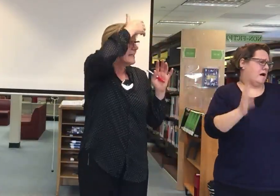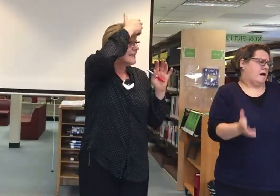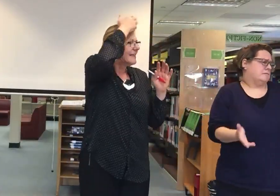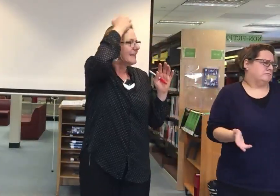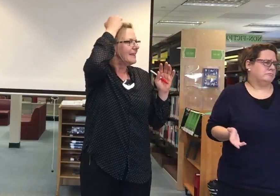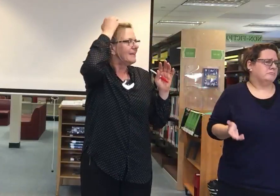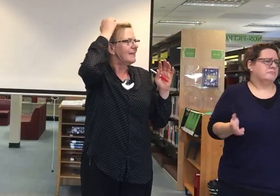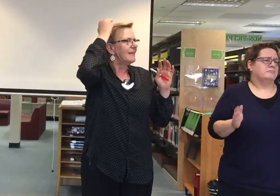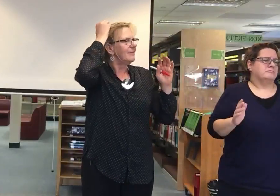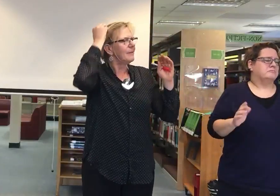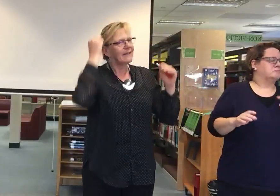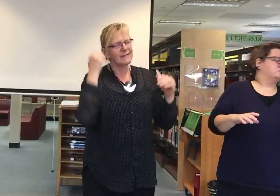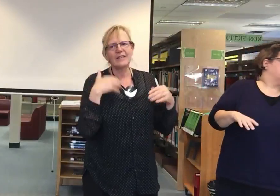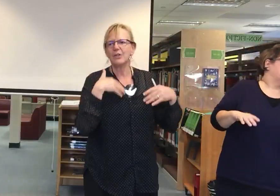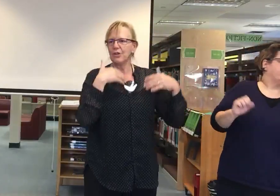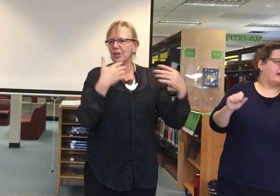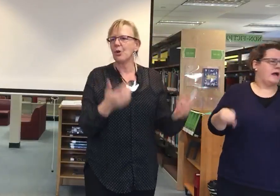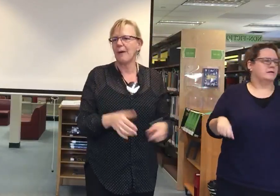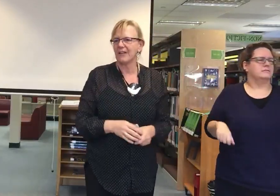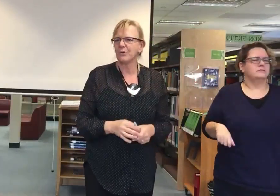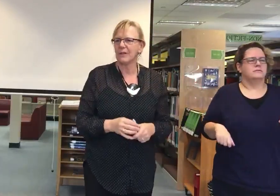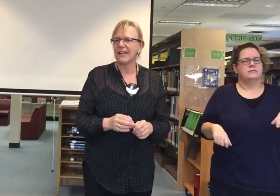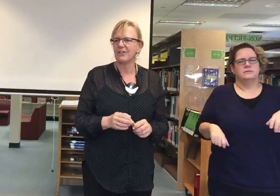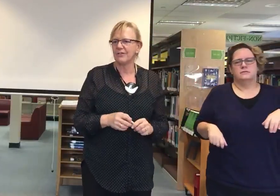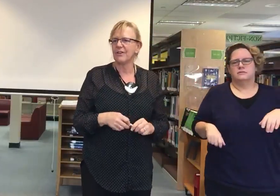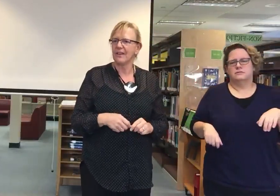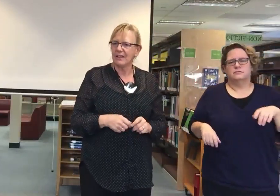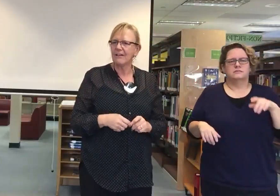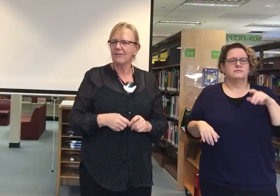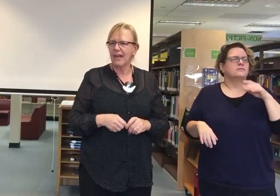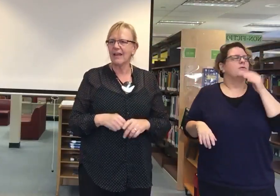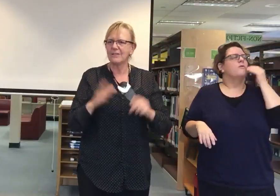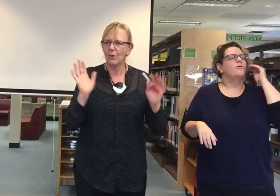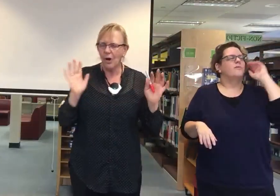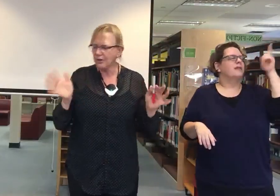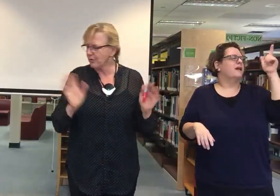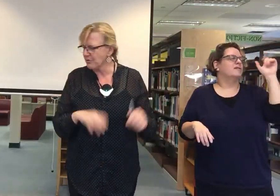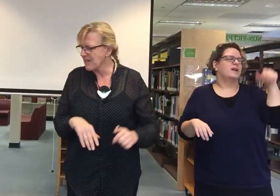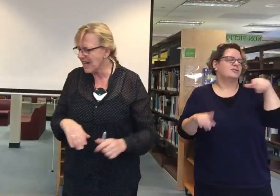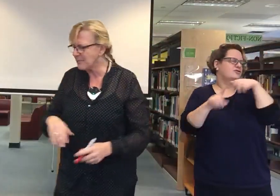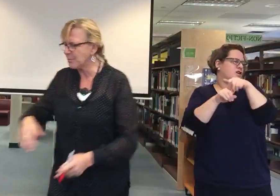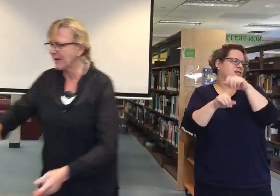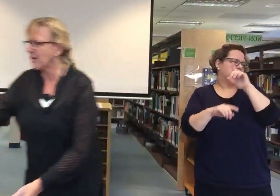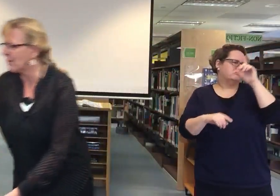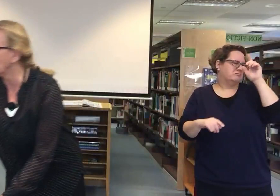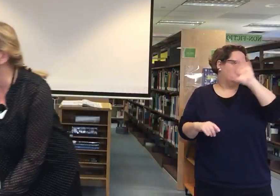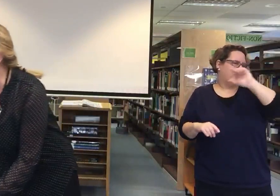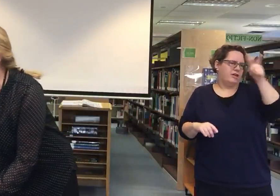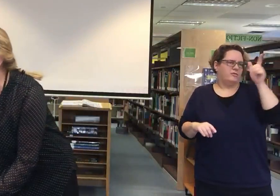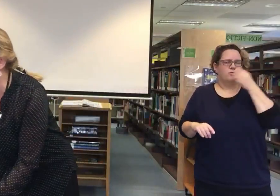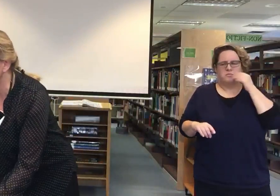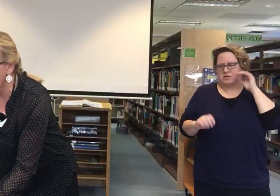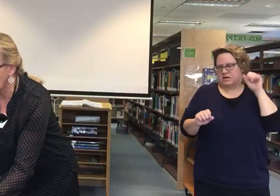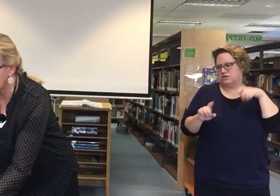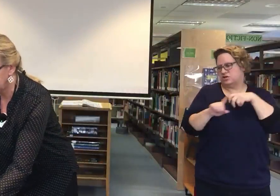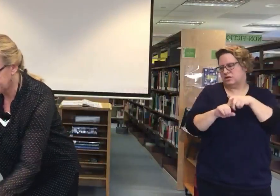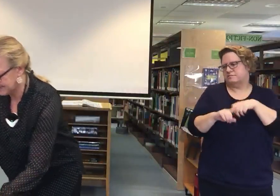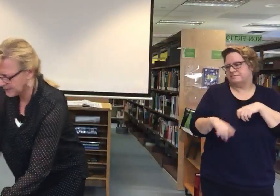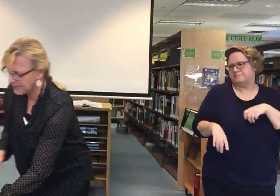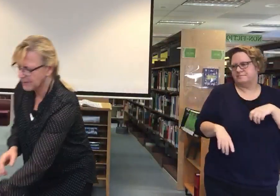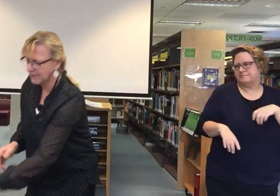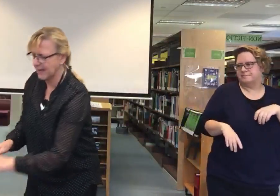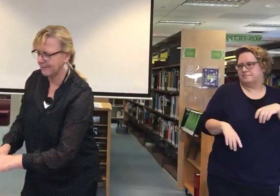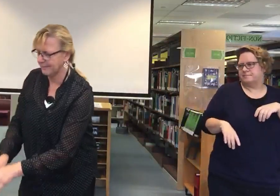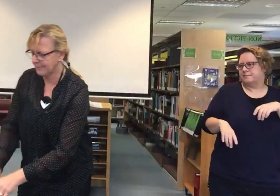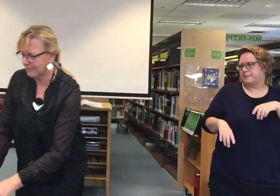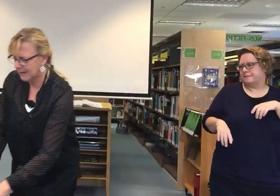too. Because then you can go back to it later if you think, oh yeah, so on your own time, you might go, okay, this is what I want to,